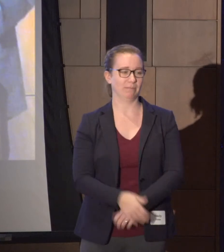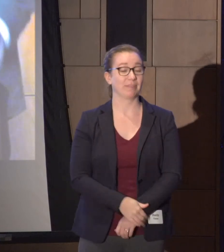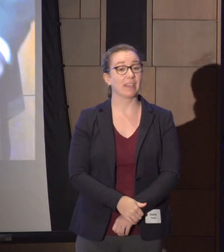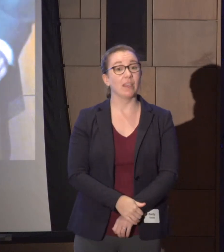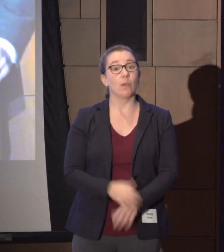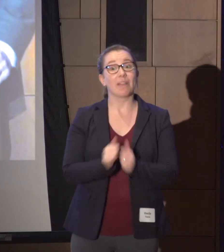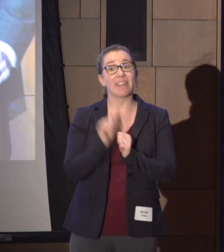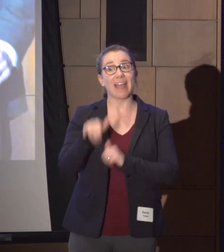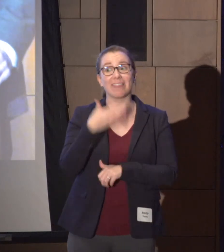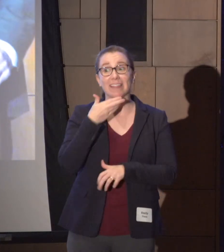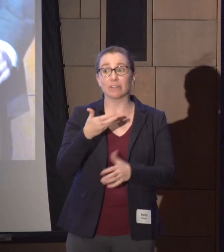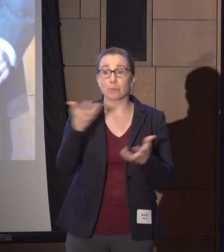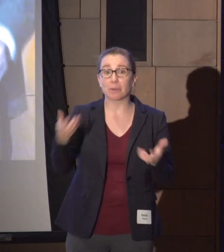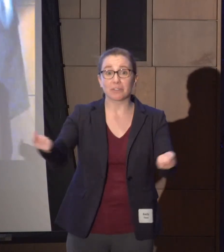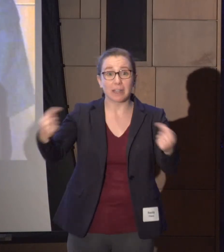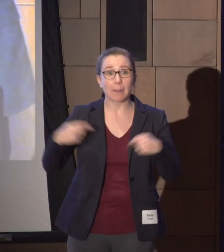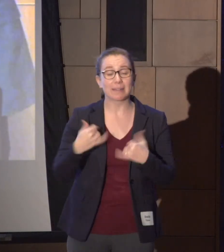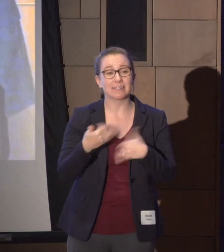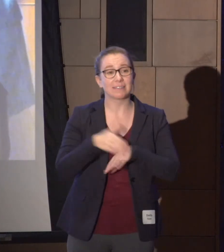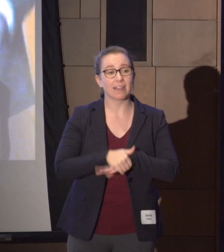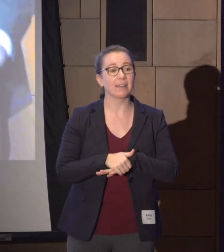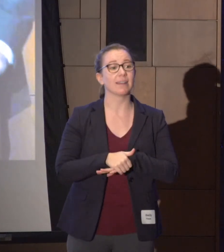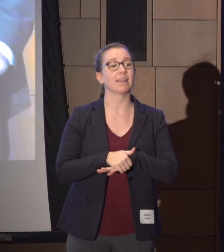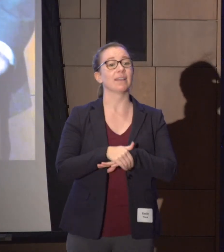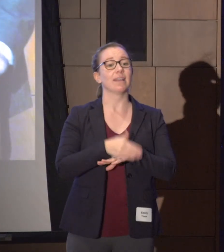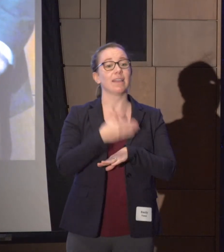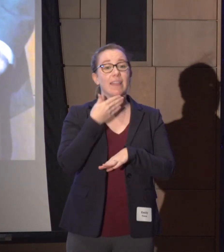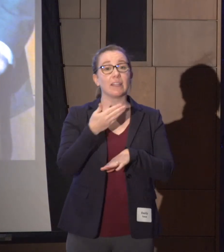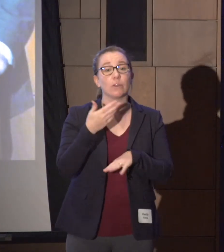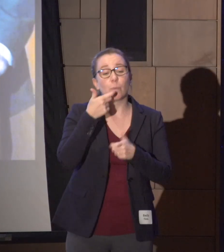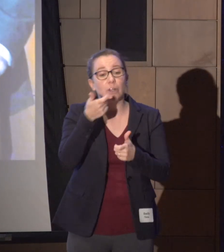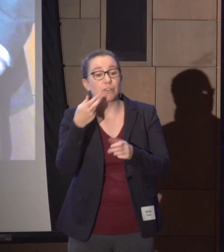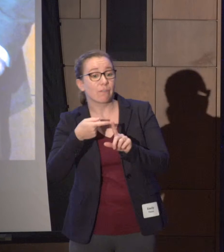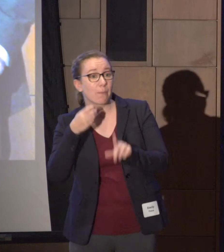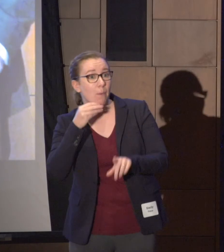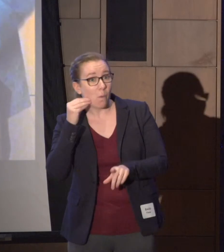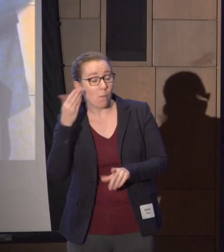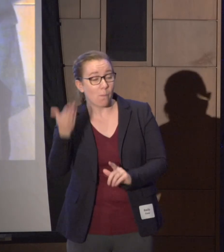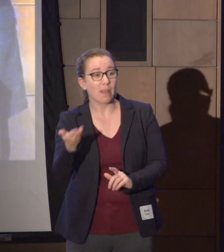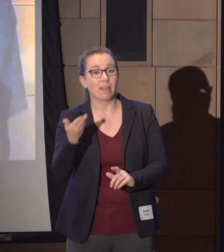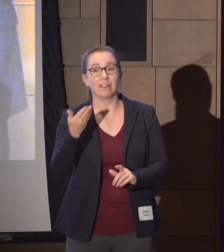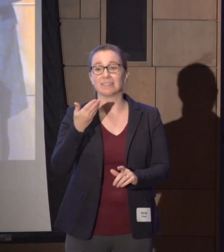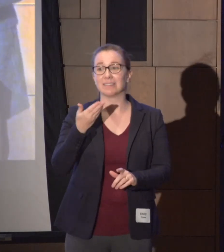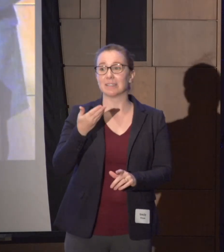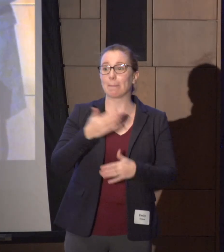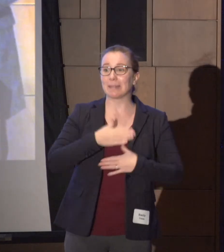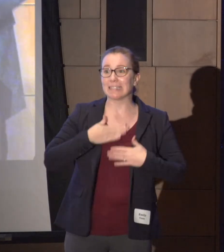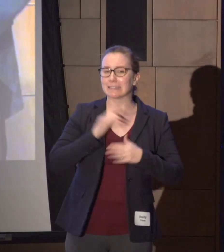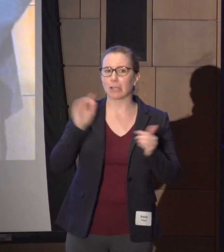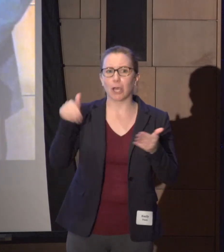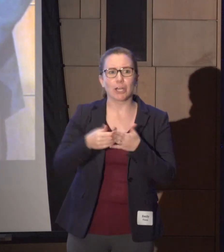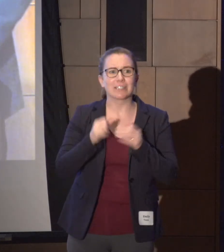thank you all for coming out tonight. Thank you for viewing from home. And please, let's all continue